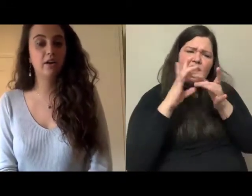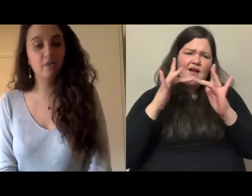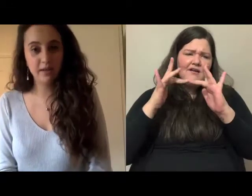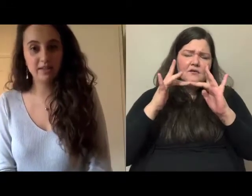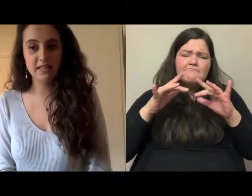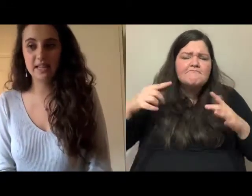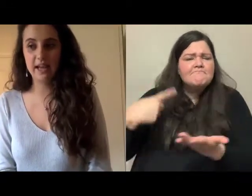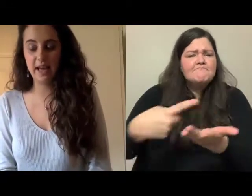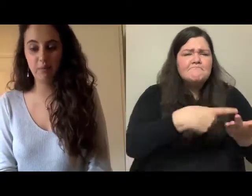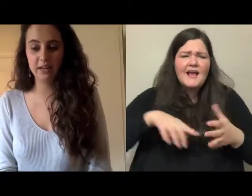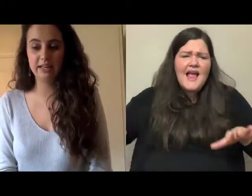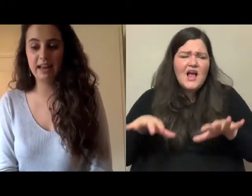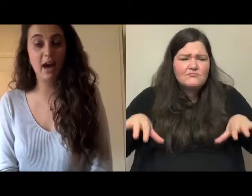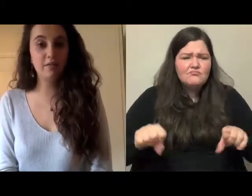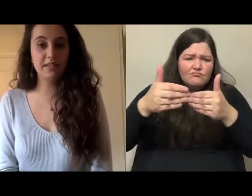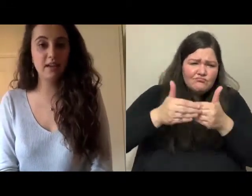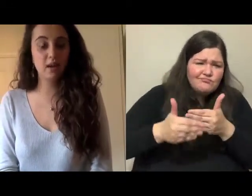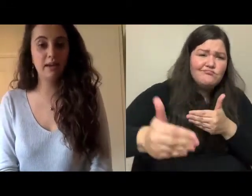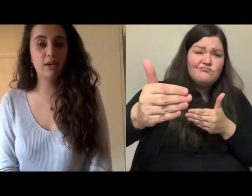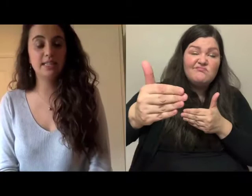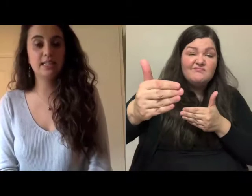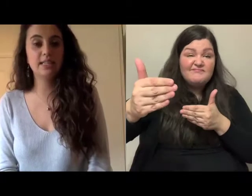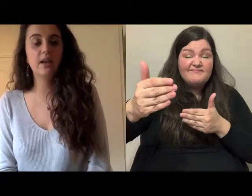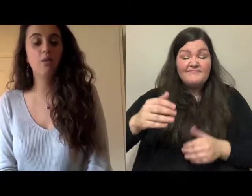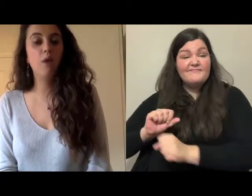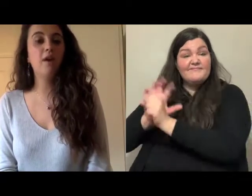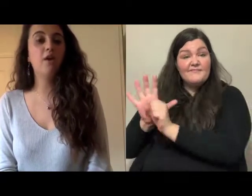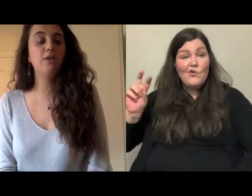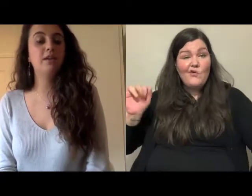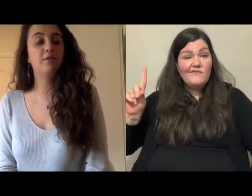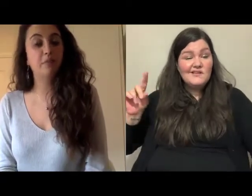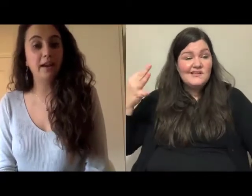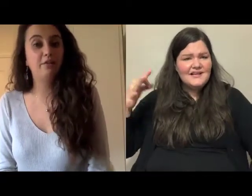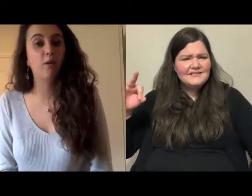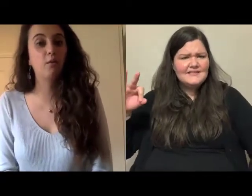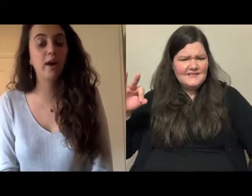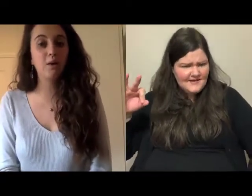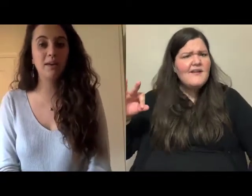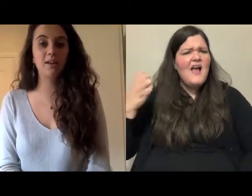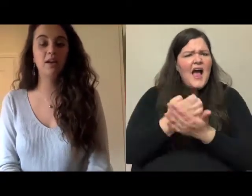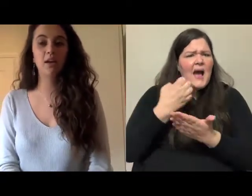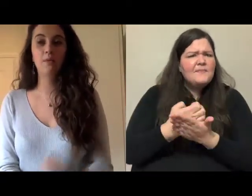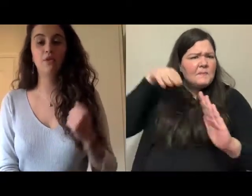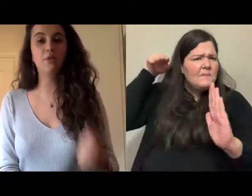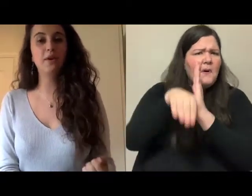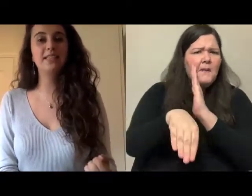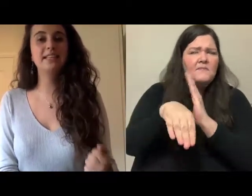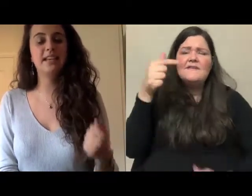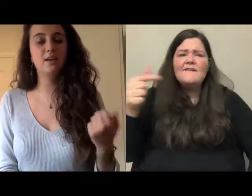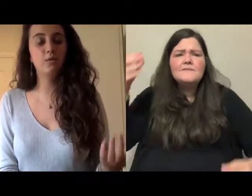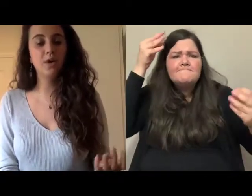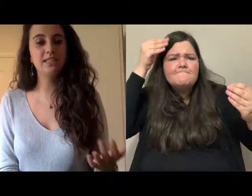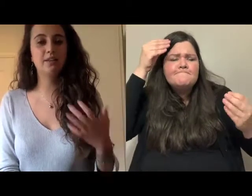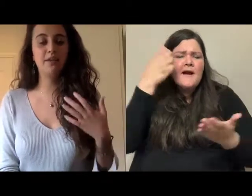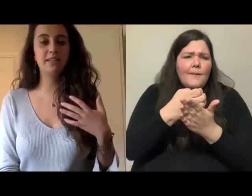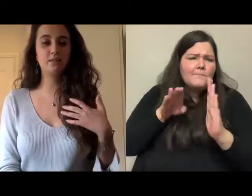our governments decide how we're going to get out of this economic crisis. What are we going to fight for? Where are we going to put our voices and